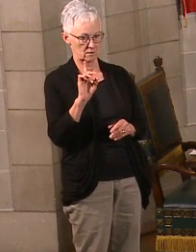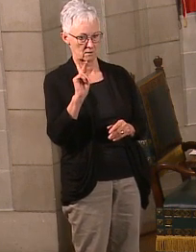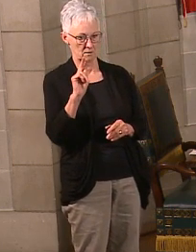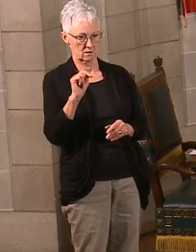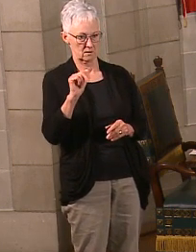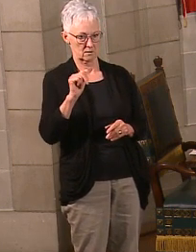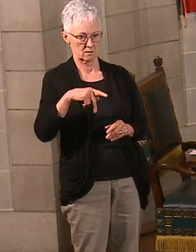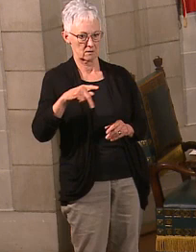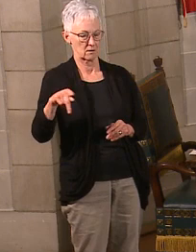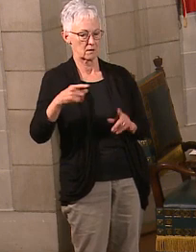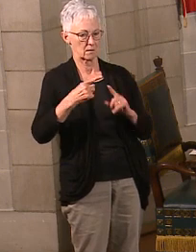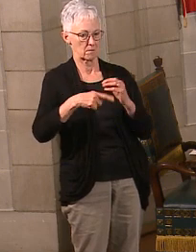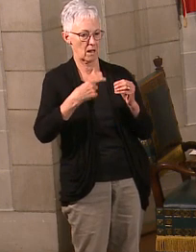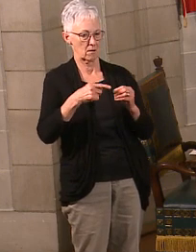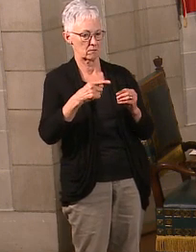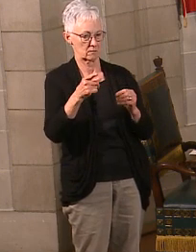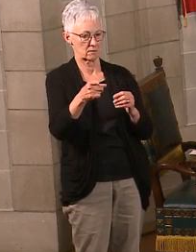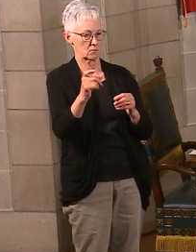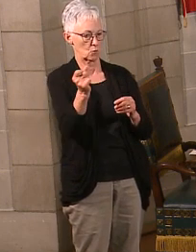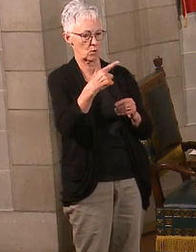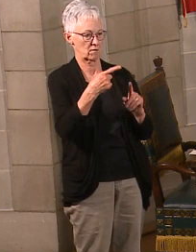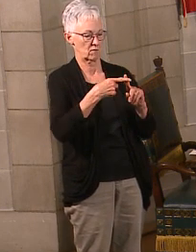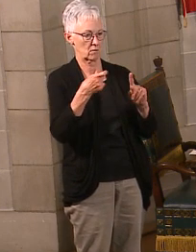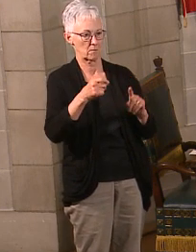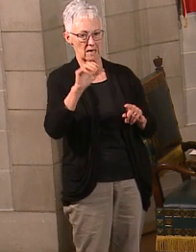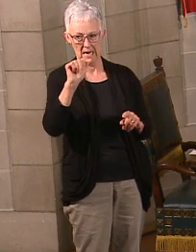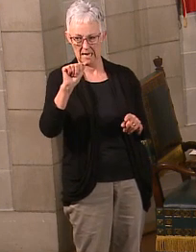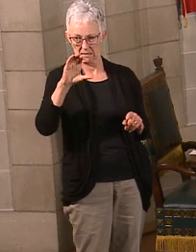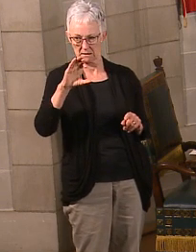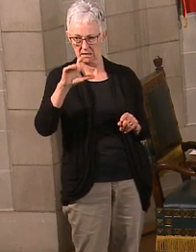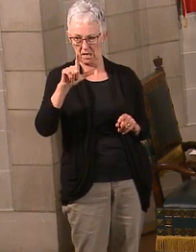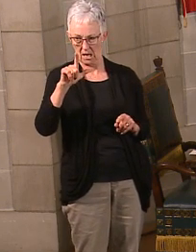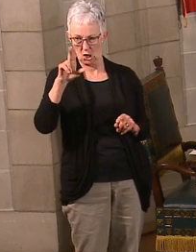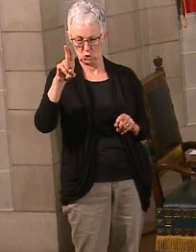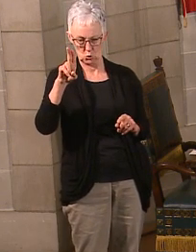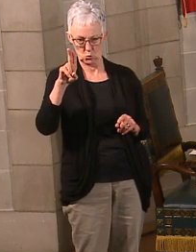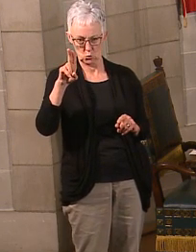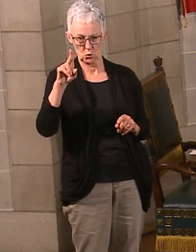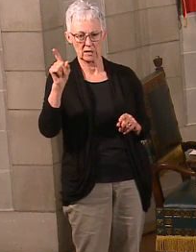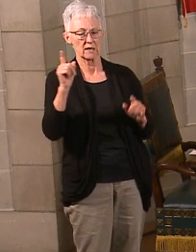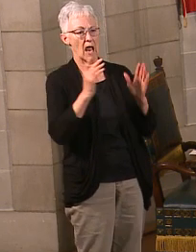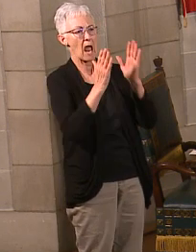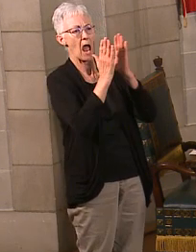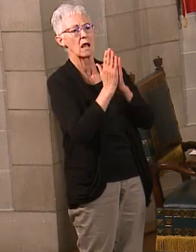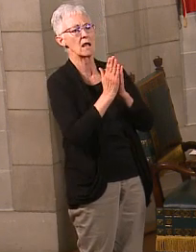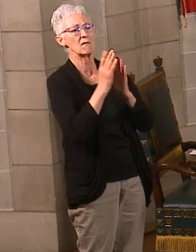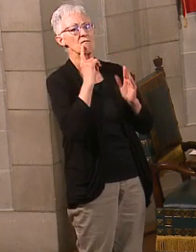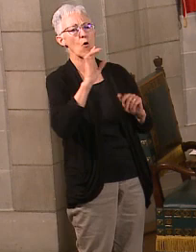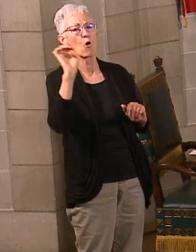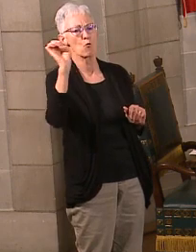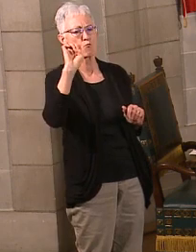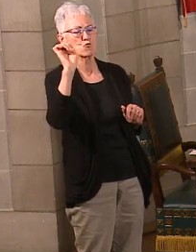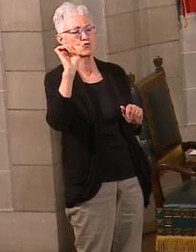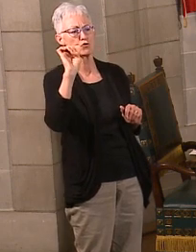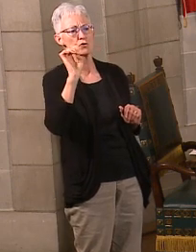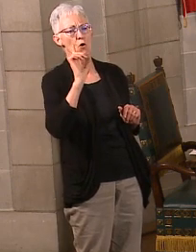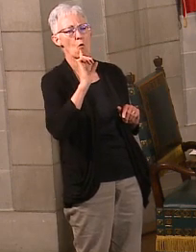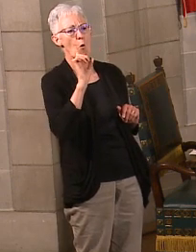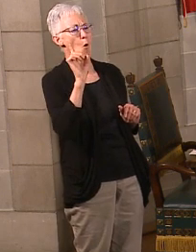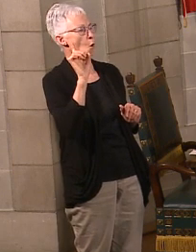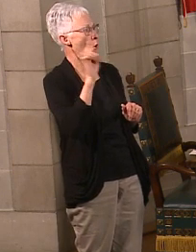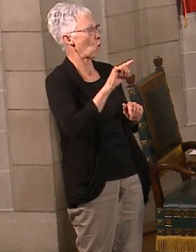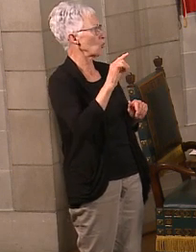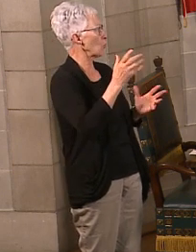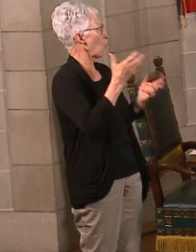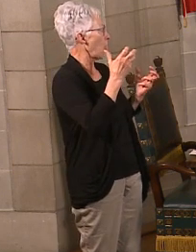question is about the ACLU requesting, raising, I haven't seen it yet. Emergency order. Emergency order, for